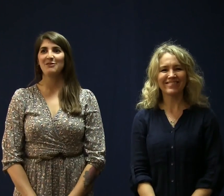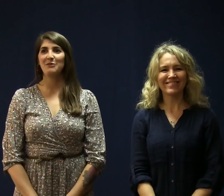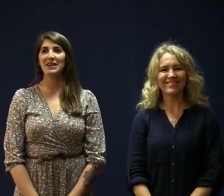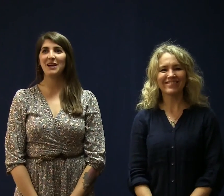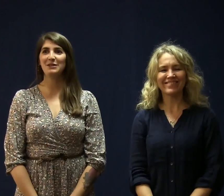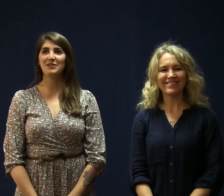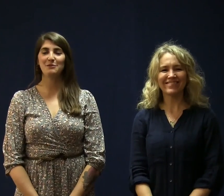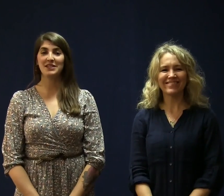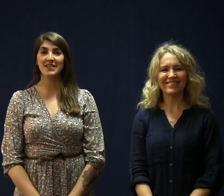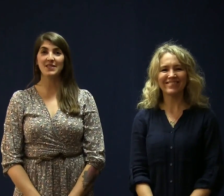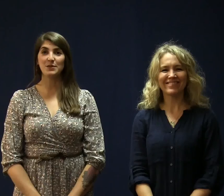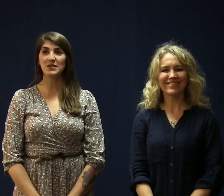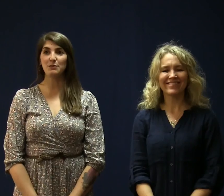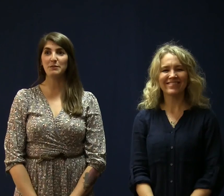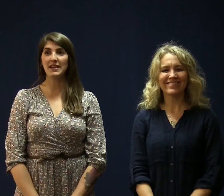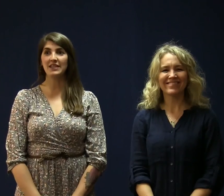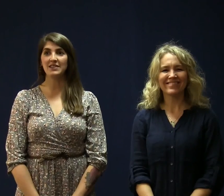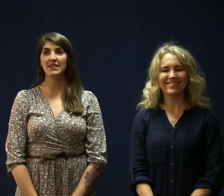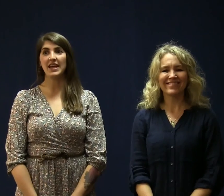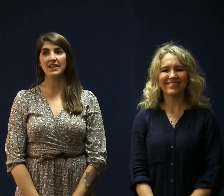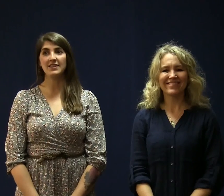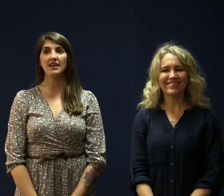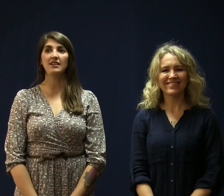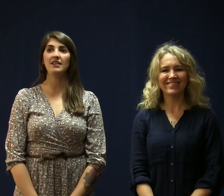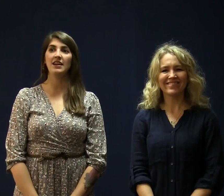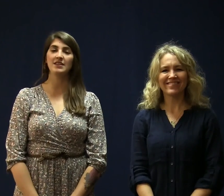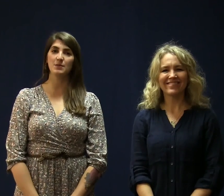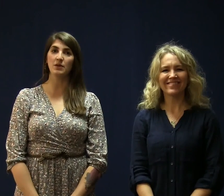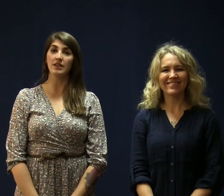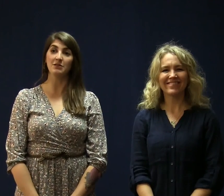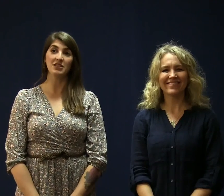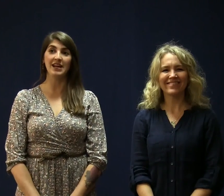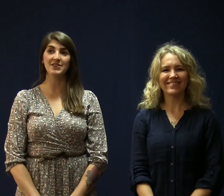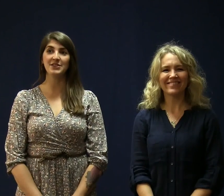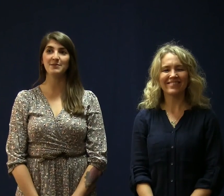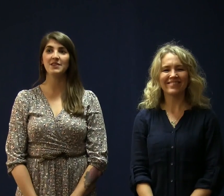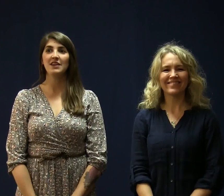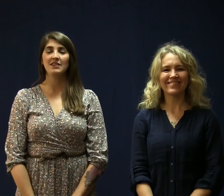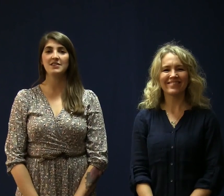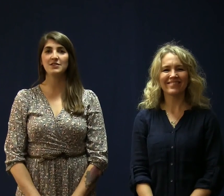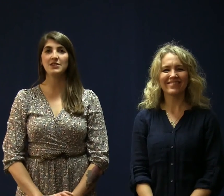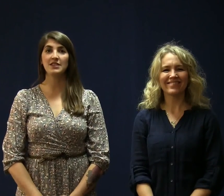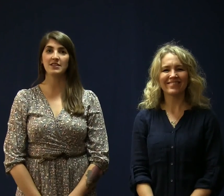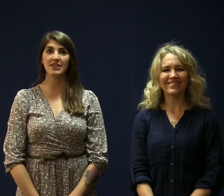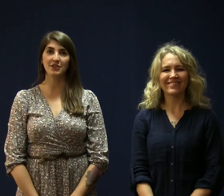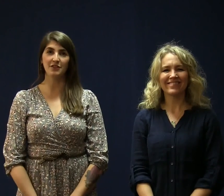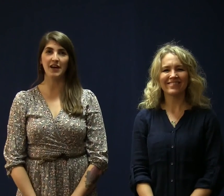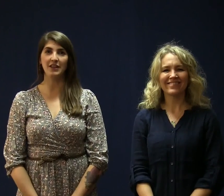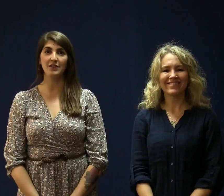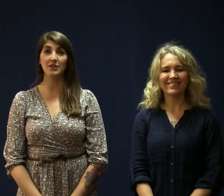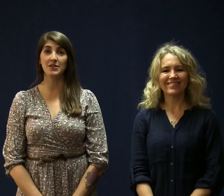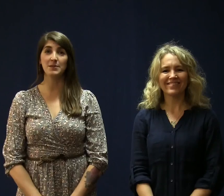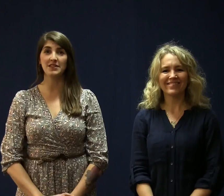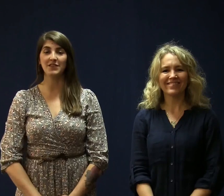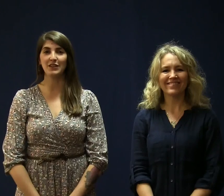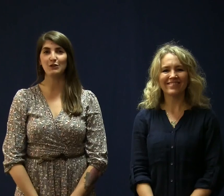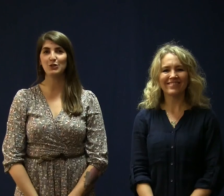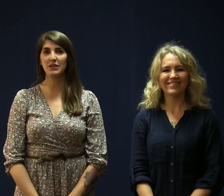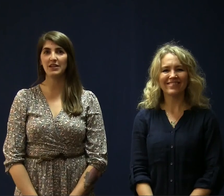When we come in from recess, we split back into the ASL and spoken language classrooms. The students continue to follow their specific language